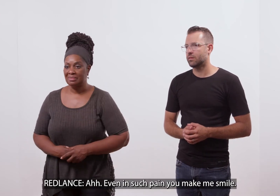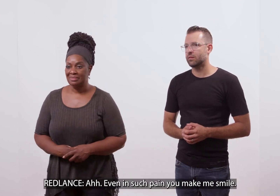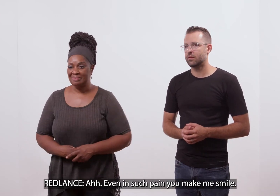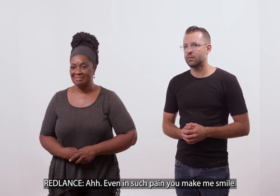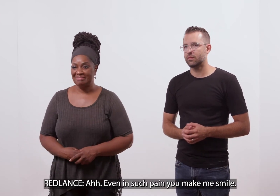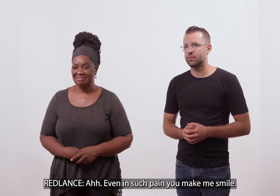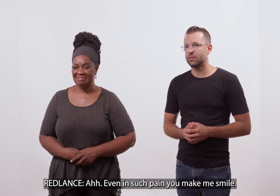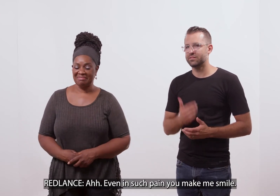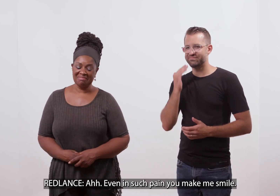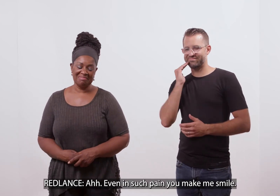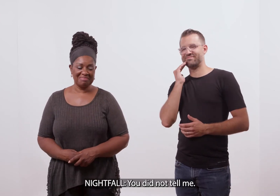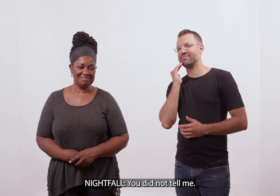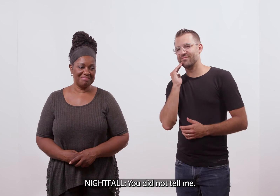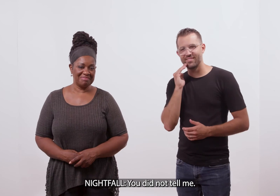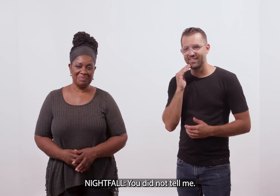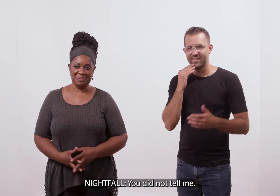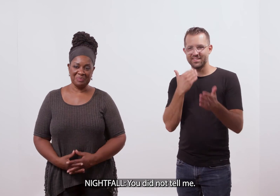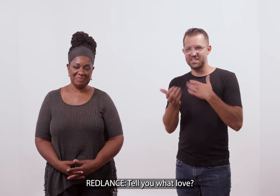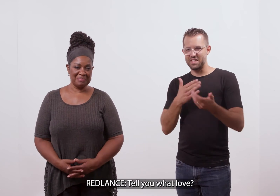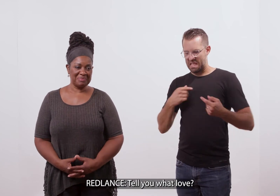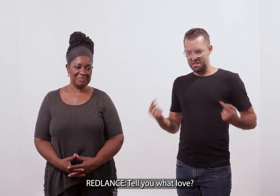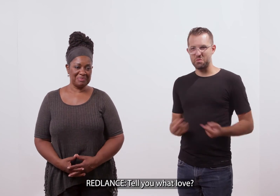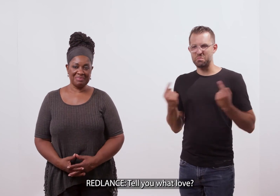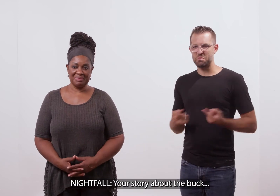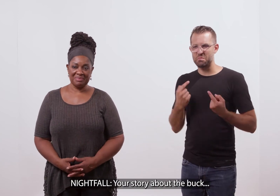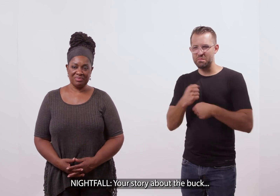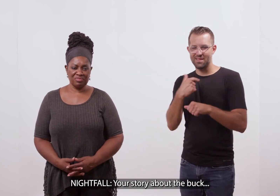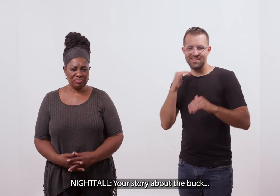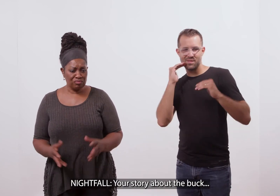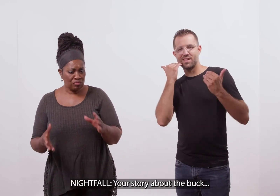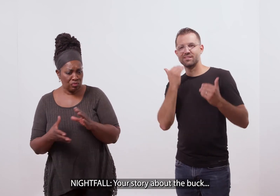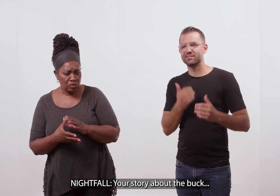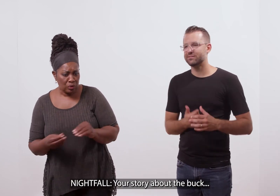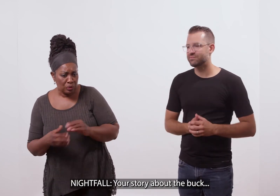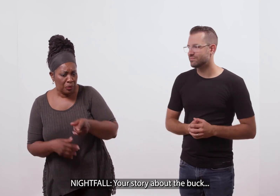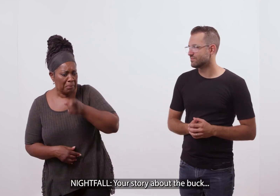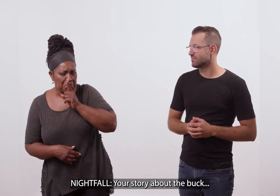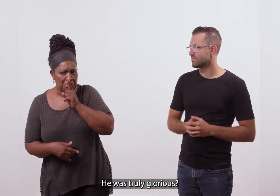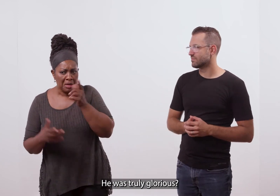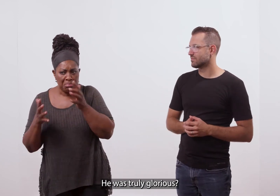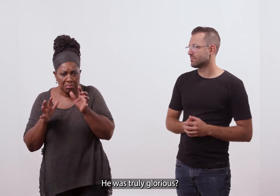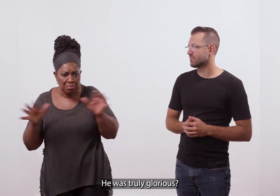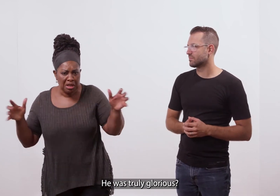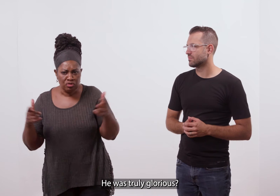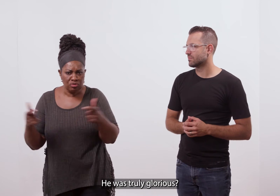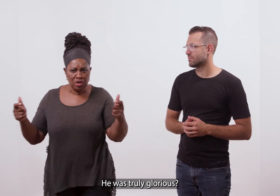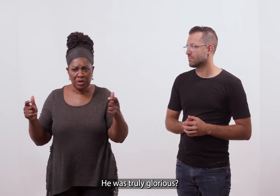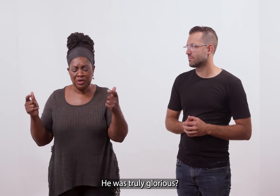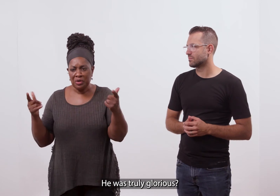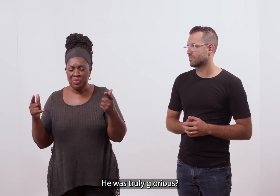you make me smile. You did not tell me. Tell you what, love? Your story about the buck. He was truly